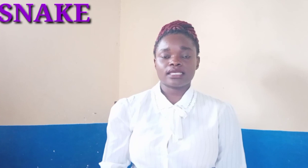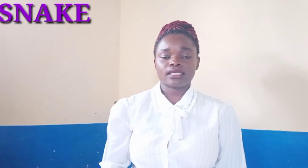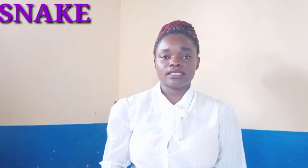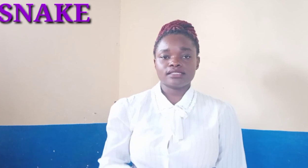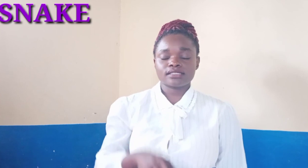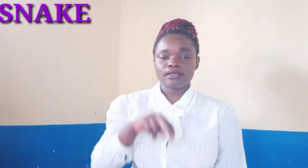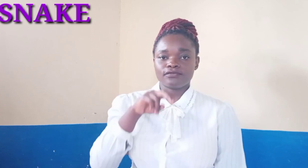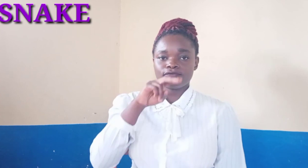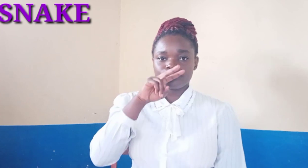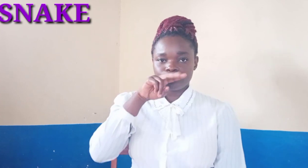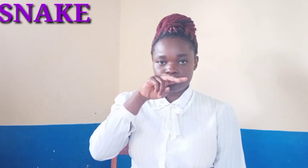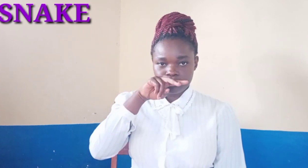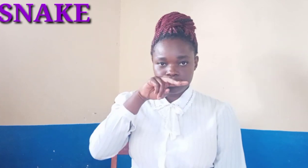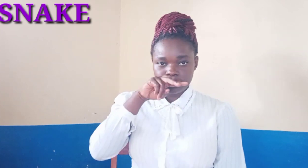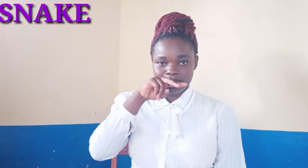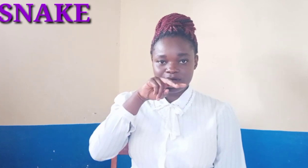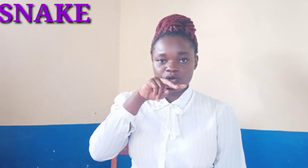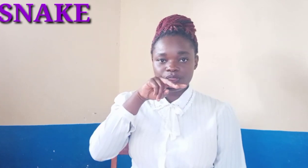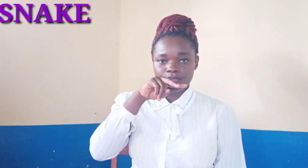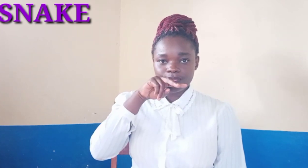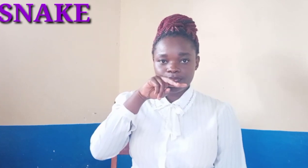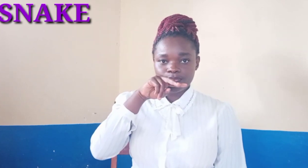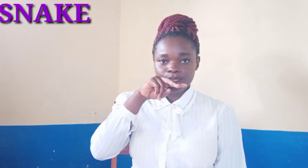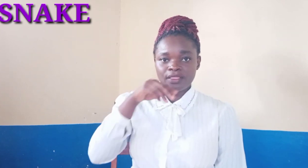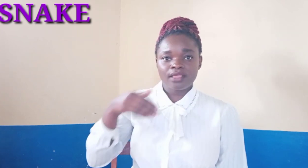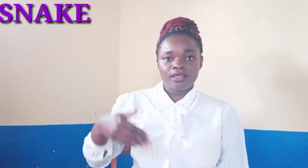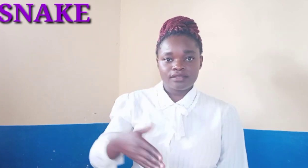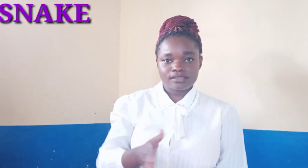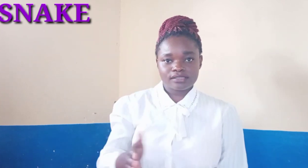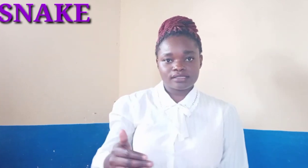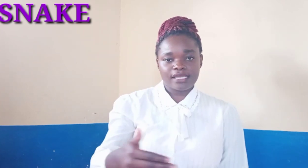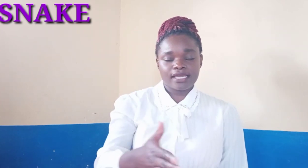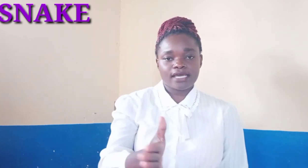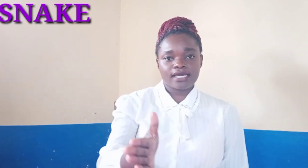snake is your mouth. Snake.